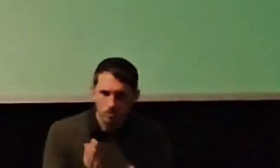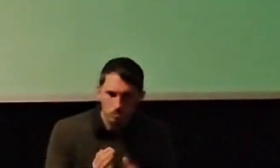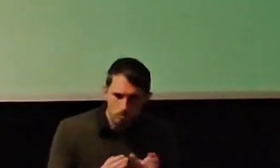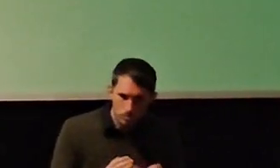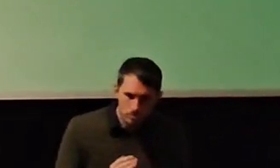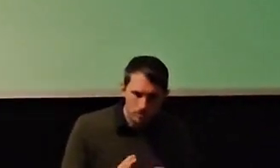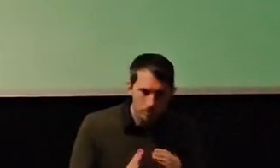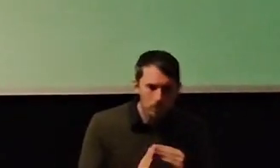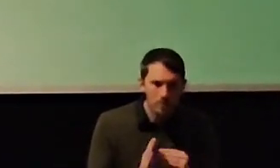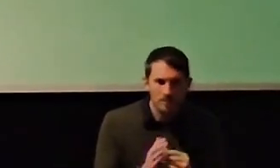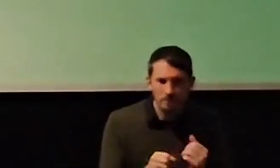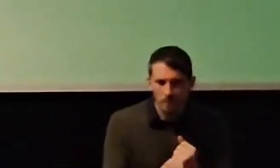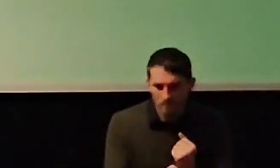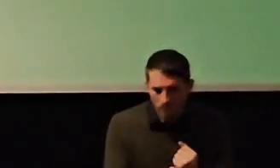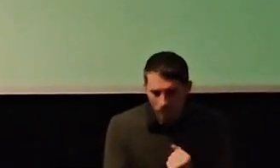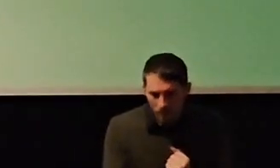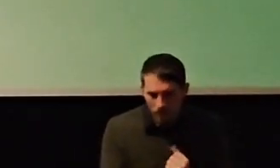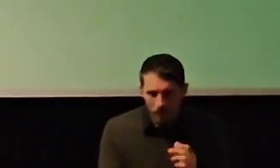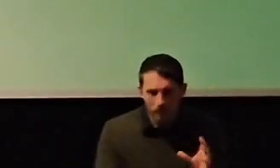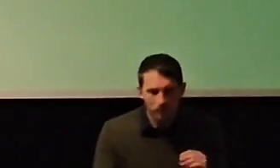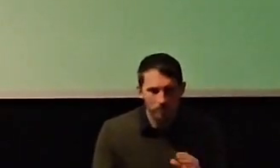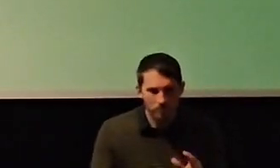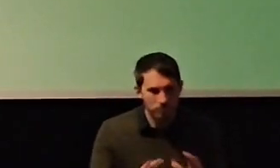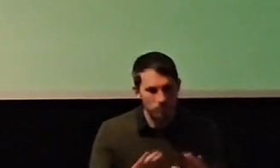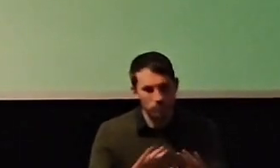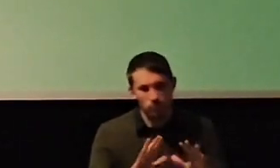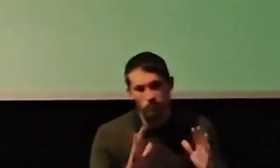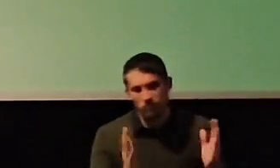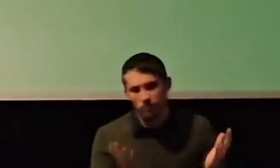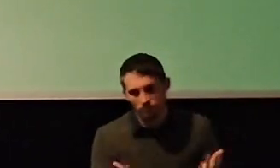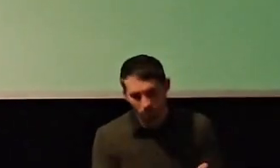technologists, and policymakers around the globe